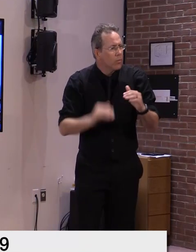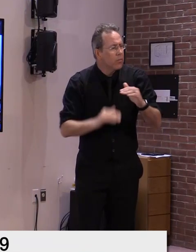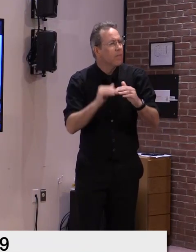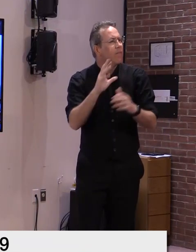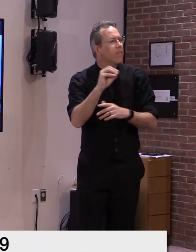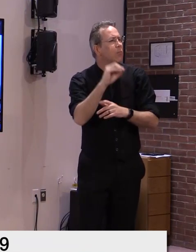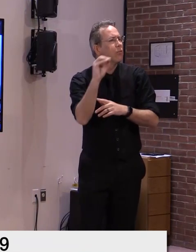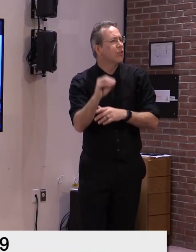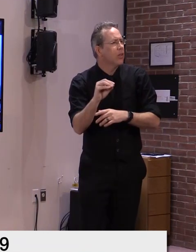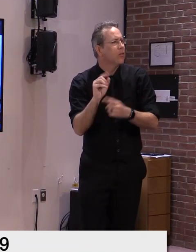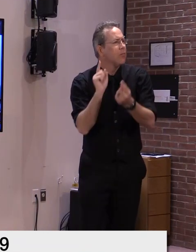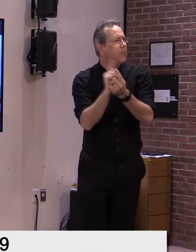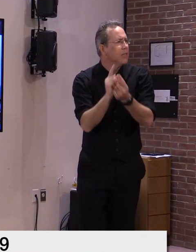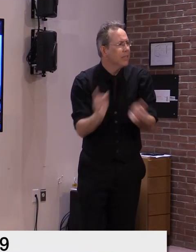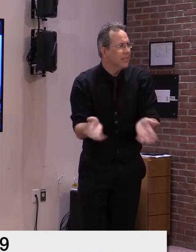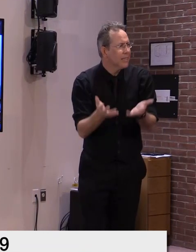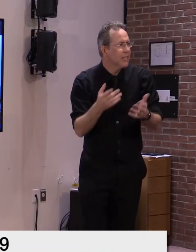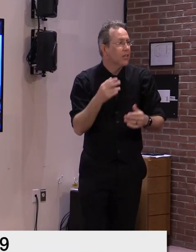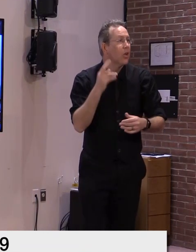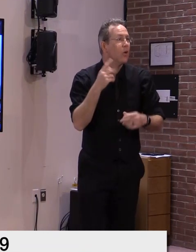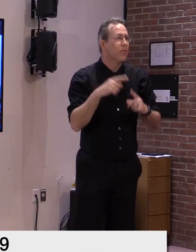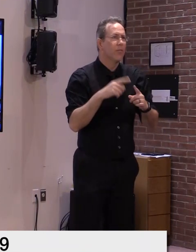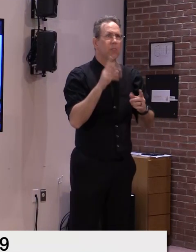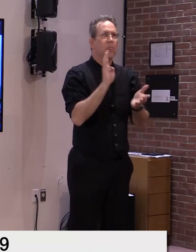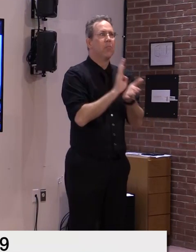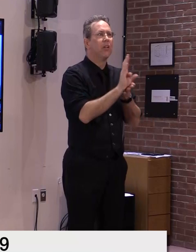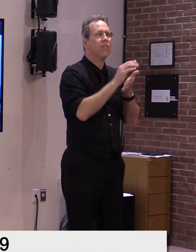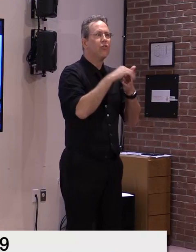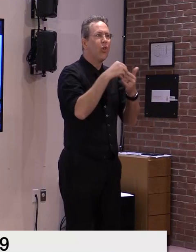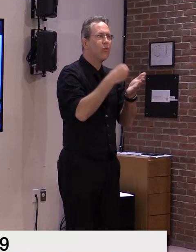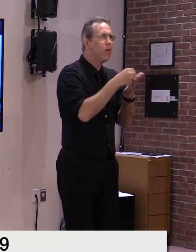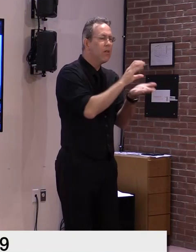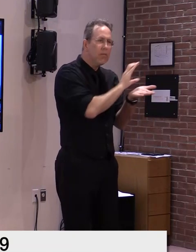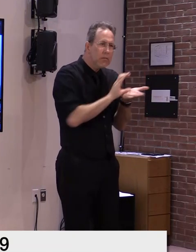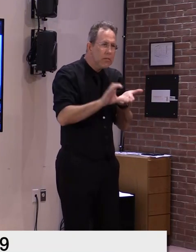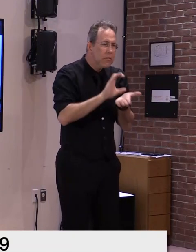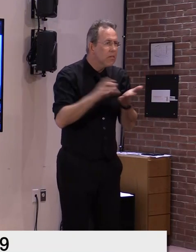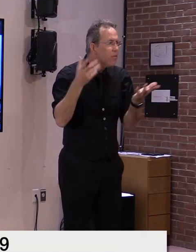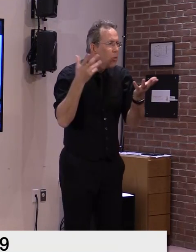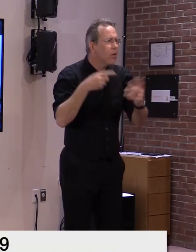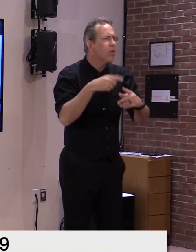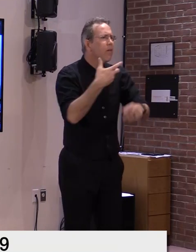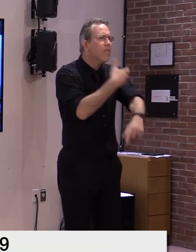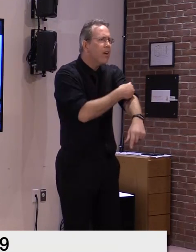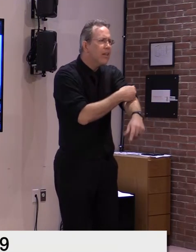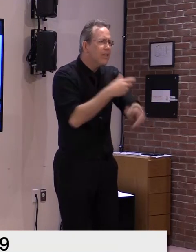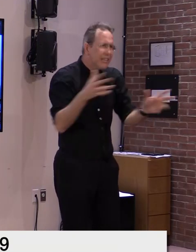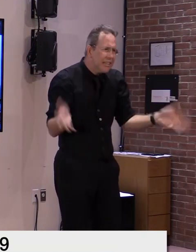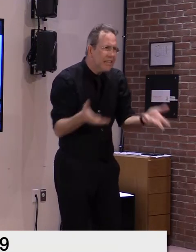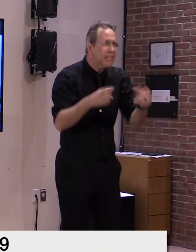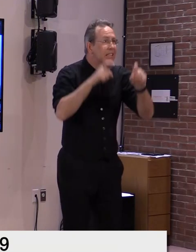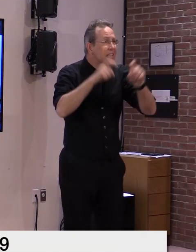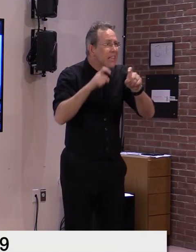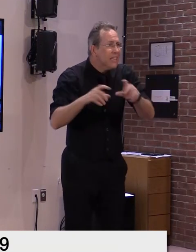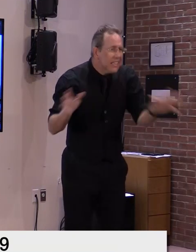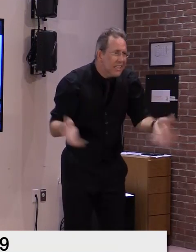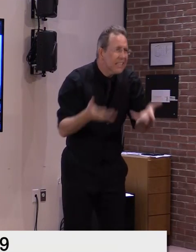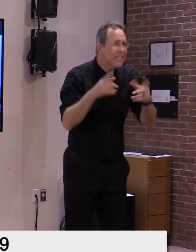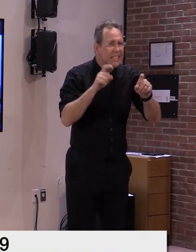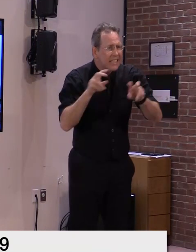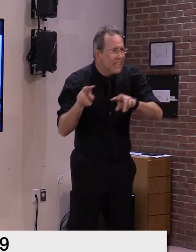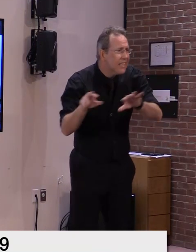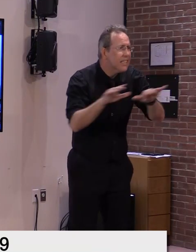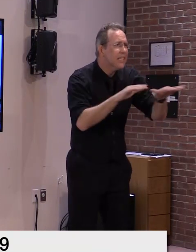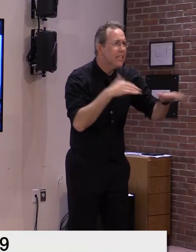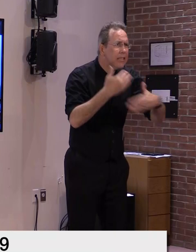put billions of dollars into vaccines and the need to get vaccines in the arms of the American people. Last Sunday in